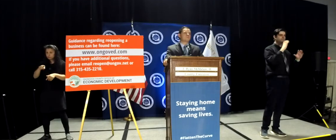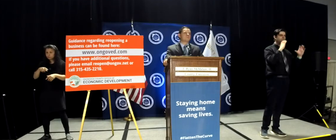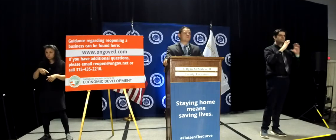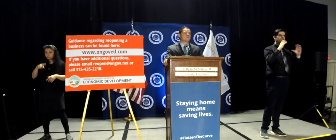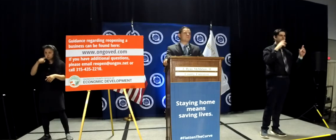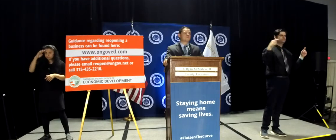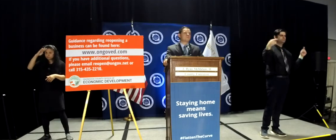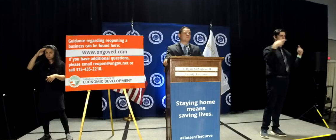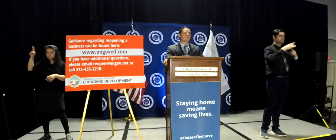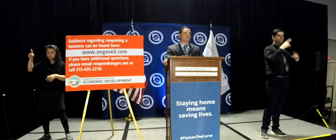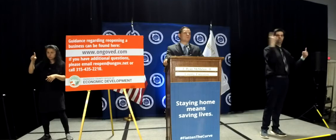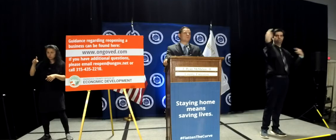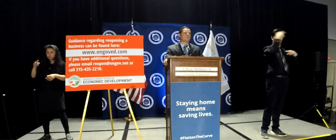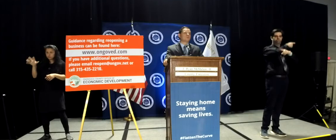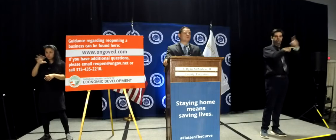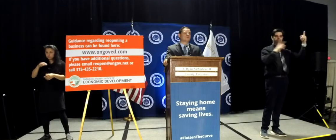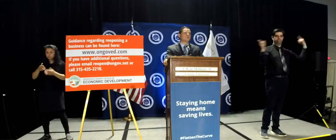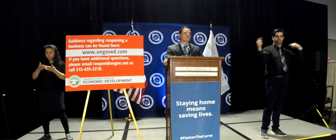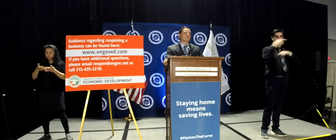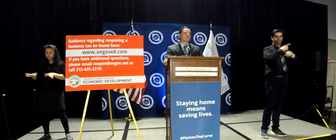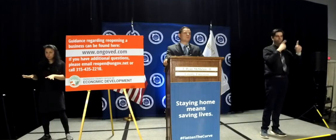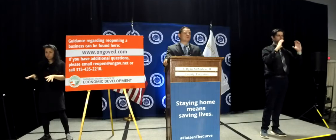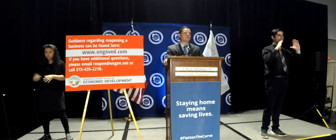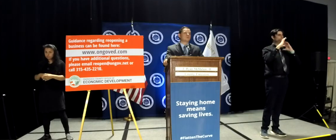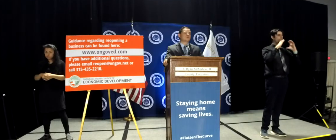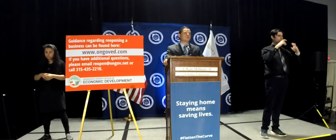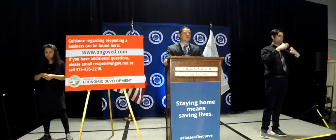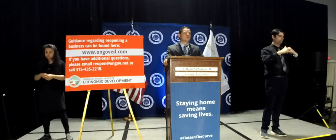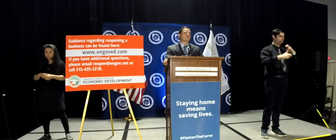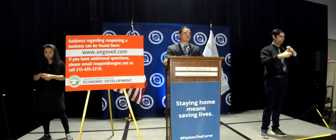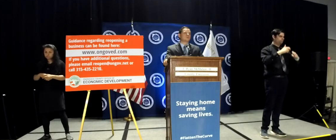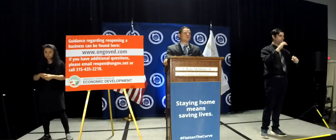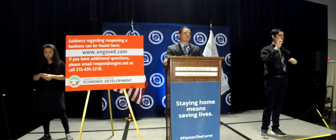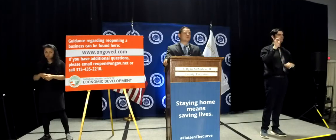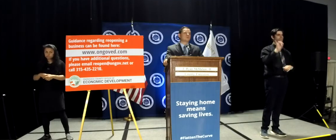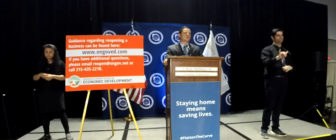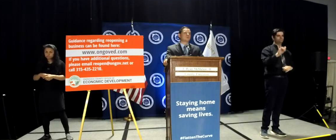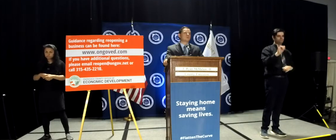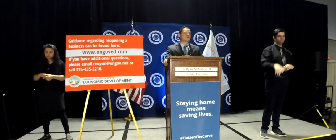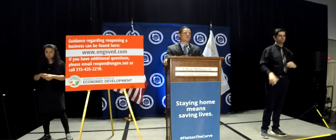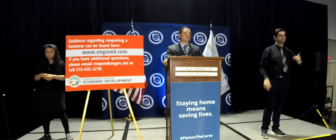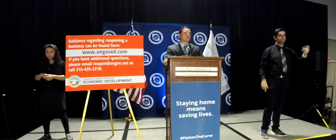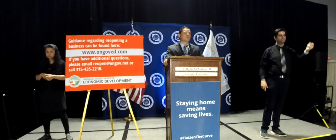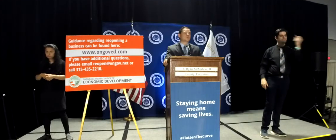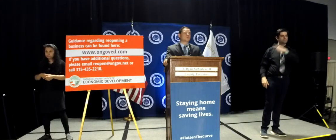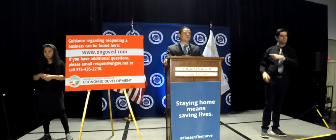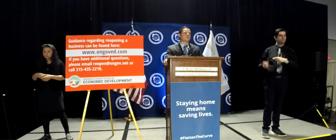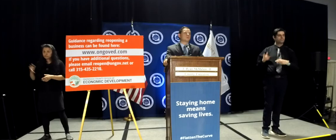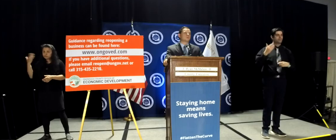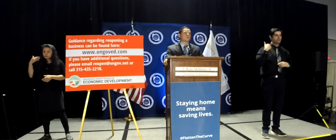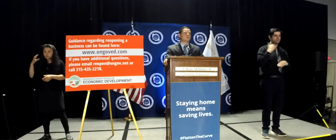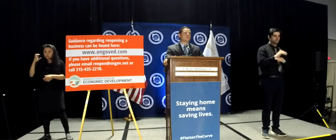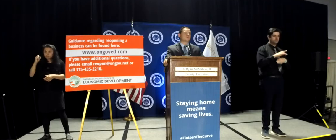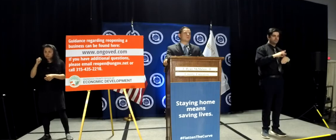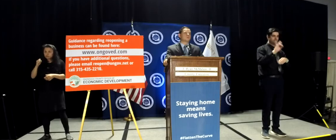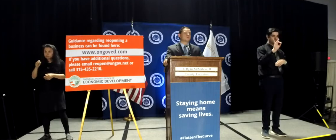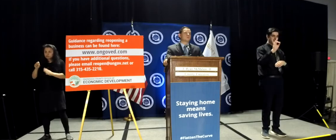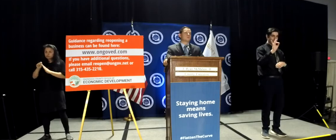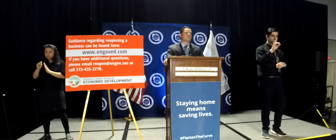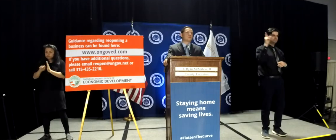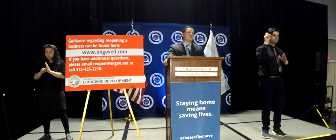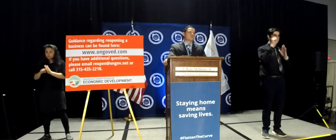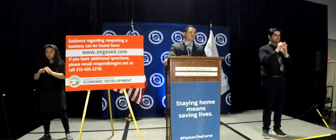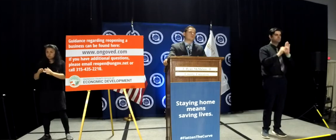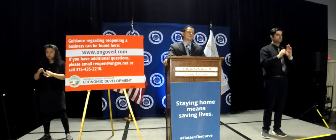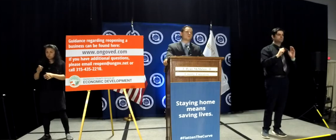night, the state representatives were saying we're not ready to reopen. So was the data analyzed between